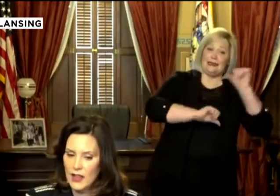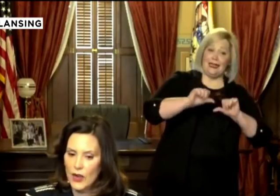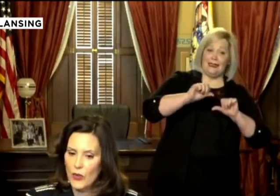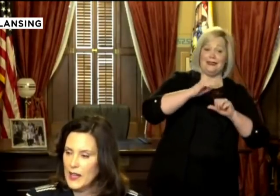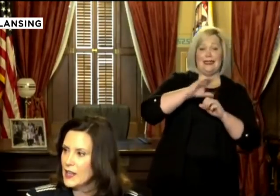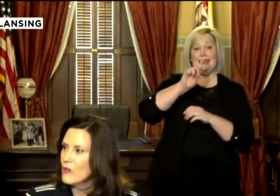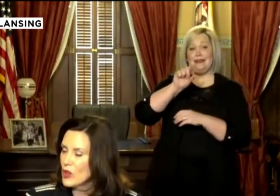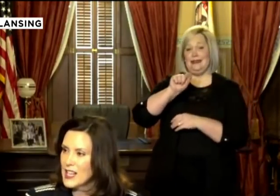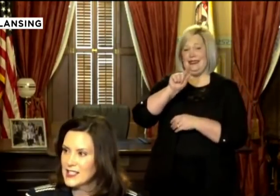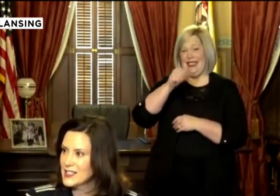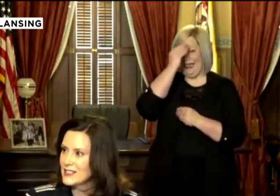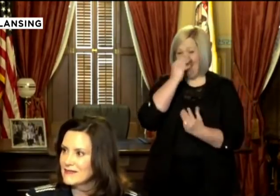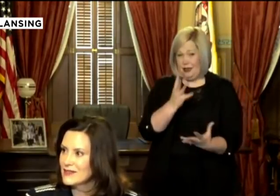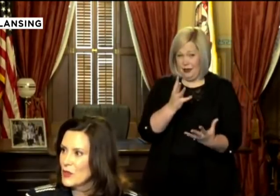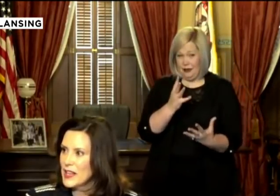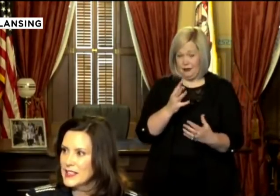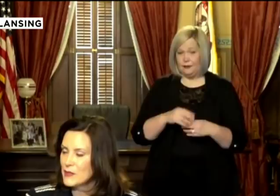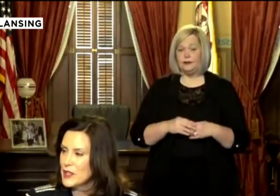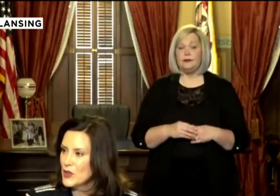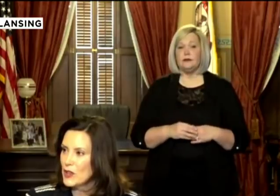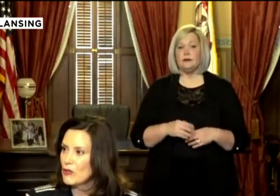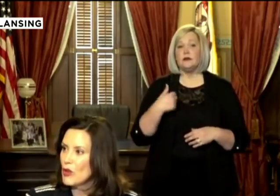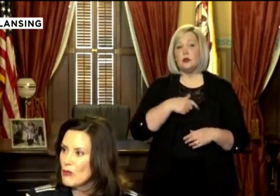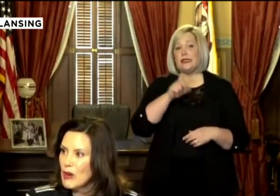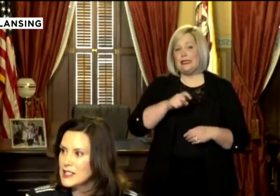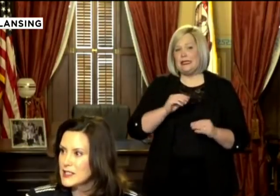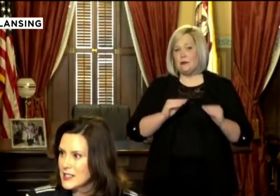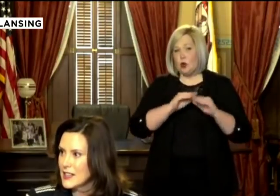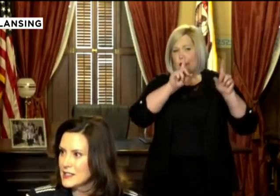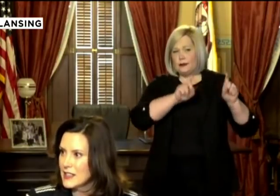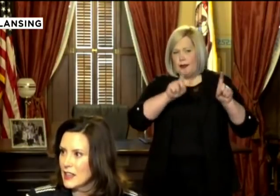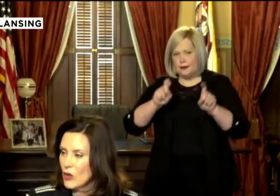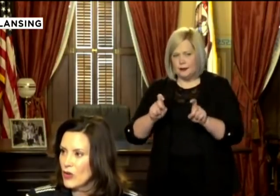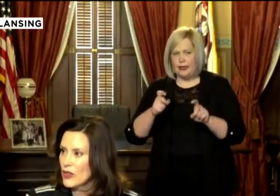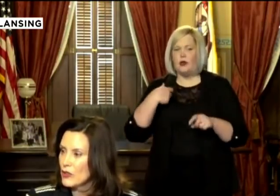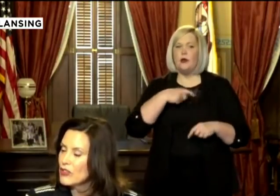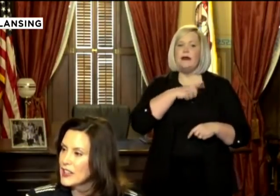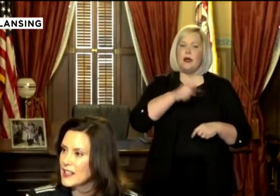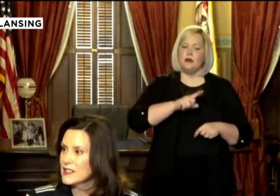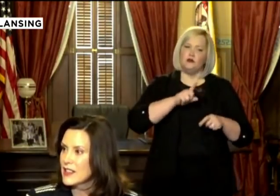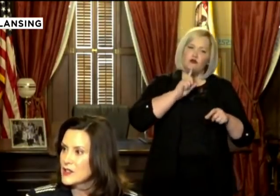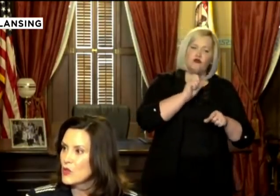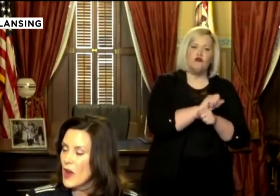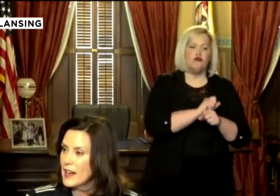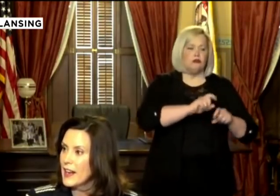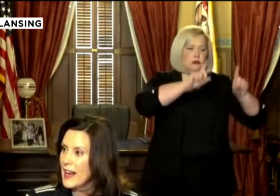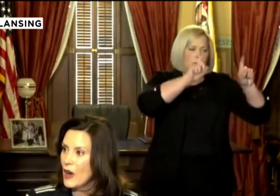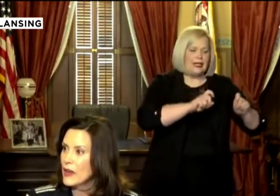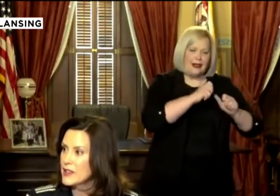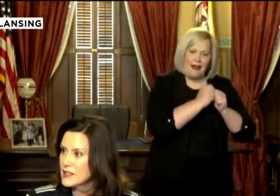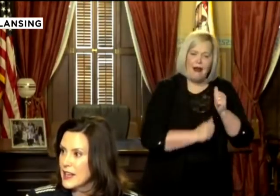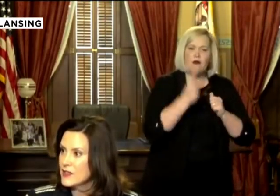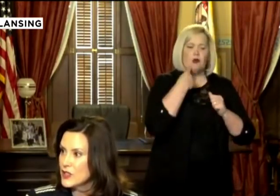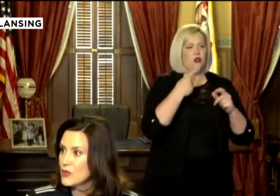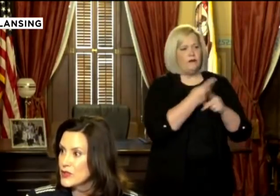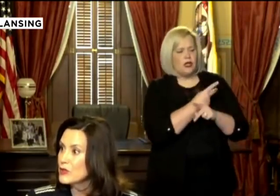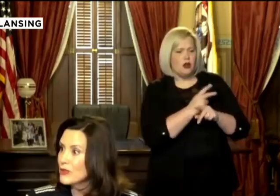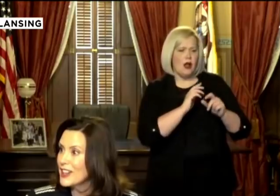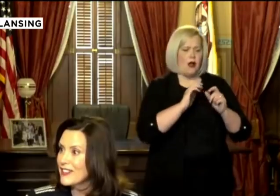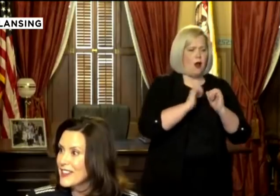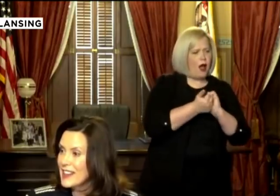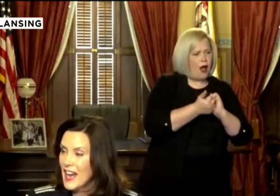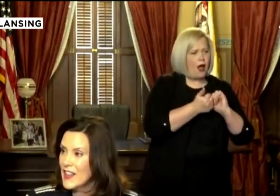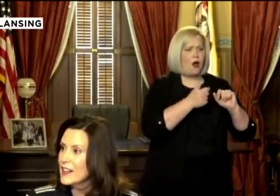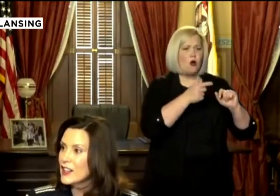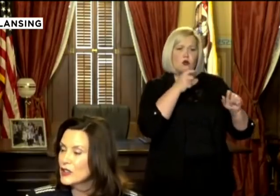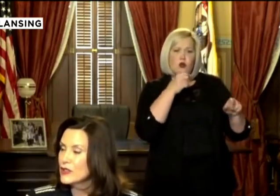on. We need more testing. We need to be doing robust testing in order to really assess when and how it's safe to